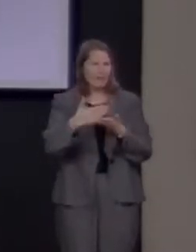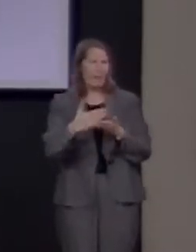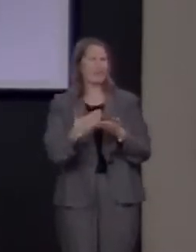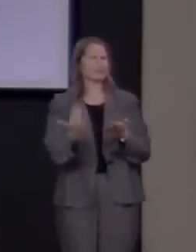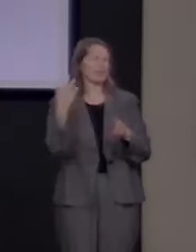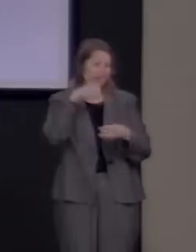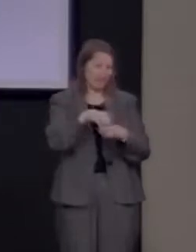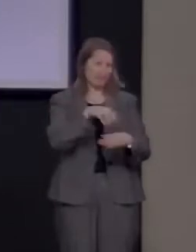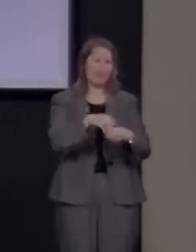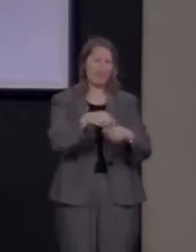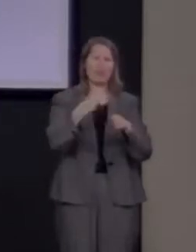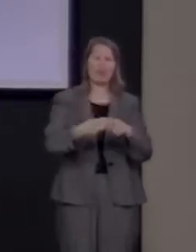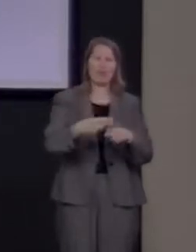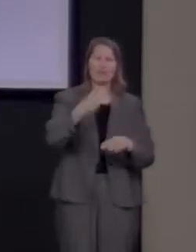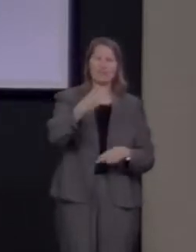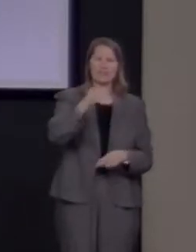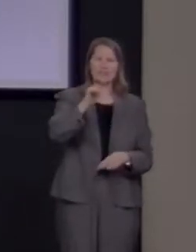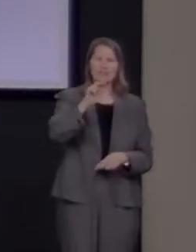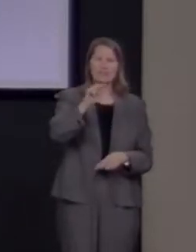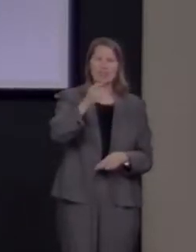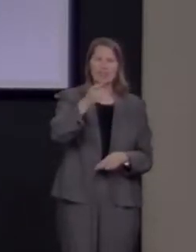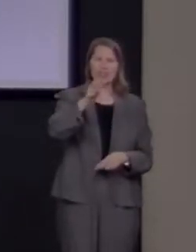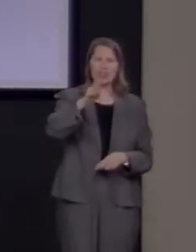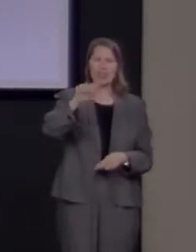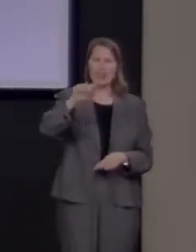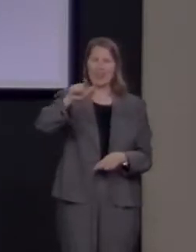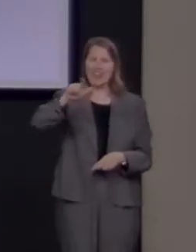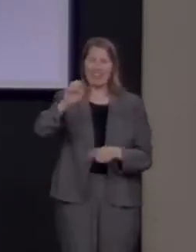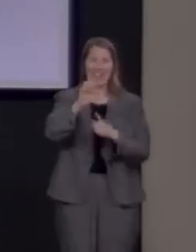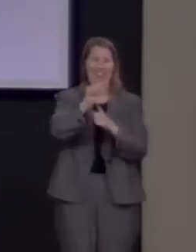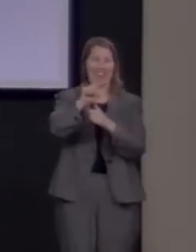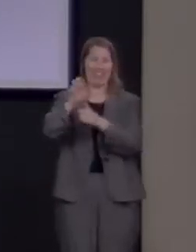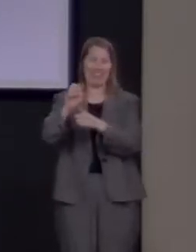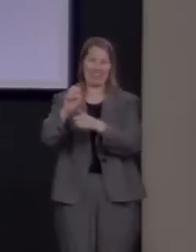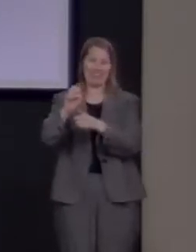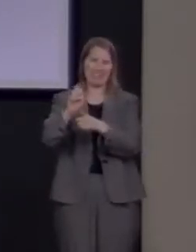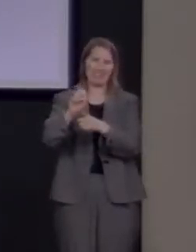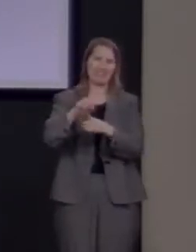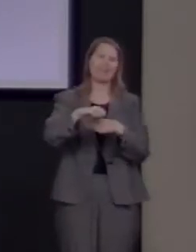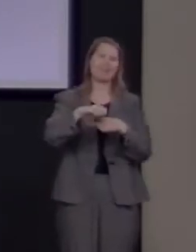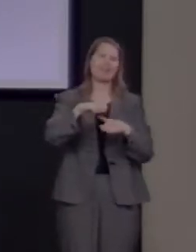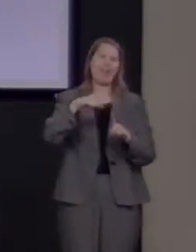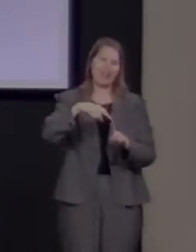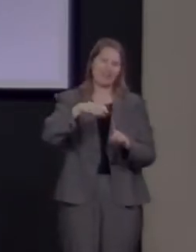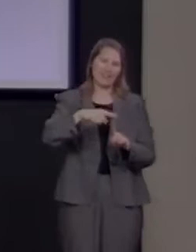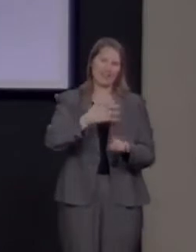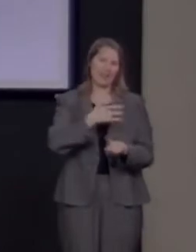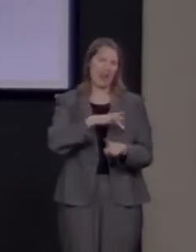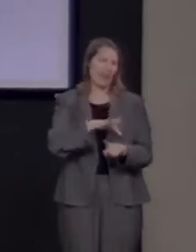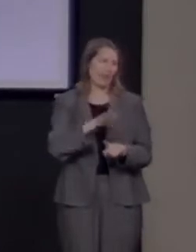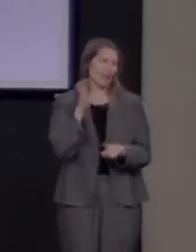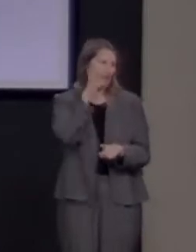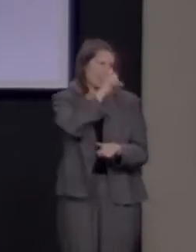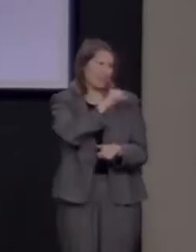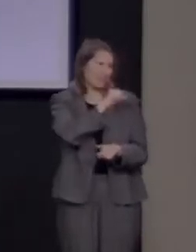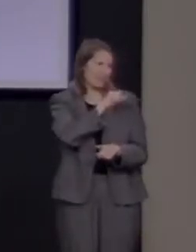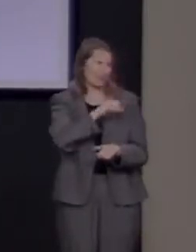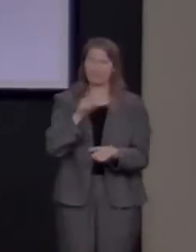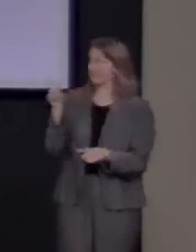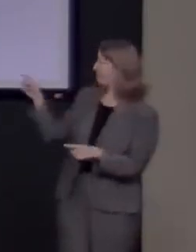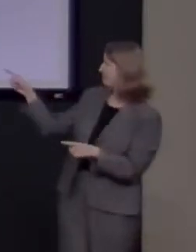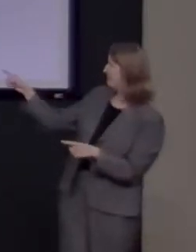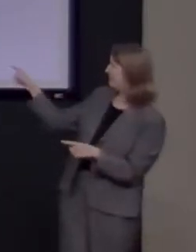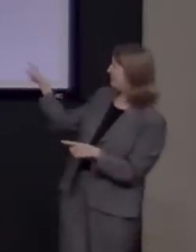this Ginger ALE tool. ALE stands here for activation likelihood estimation. It's